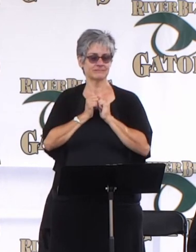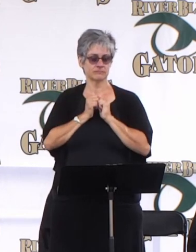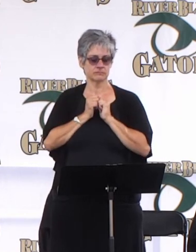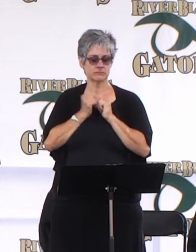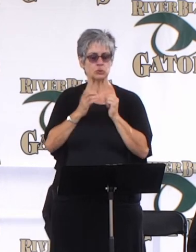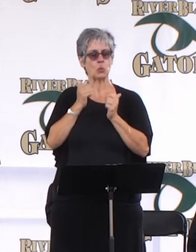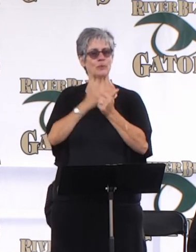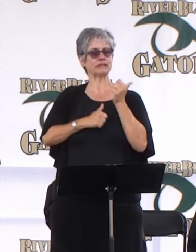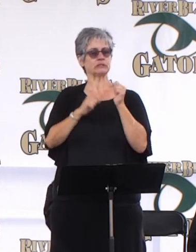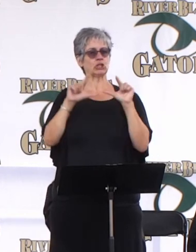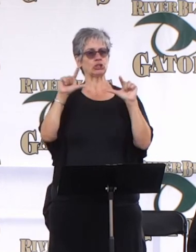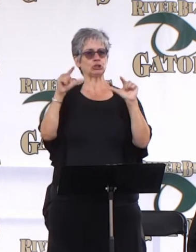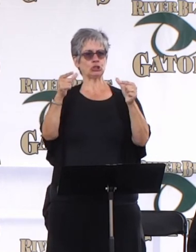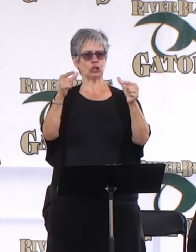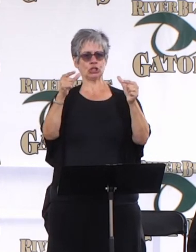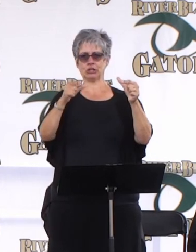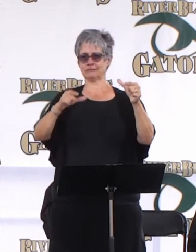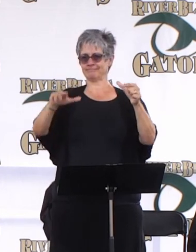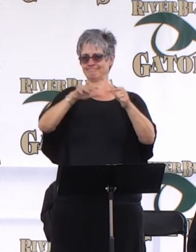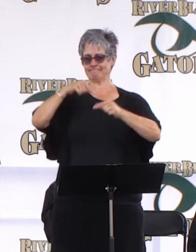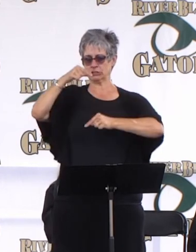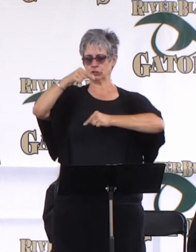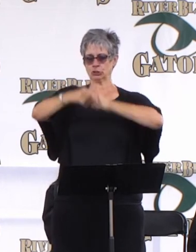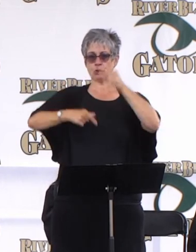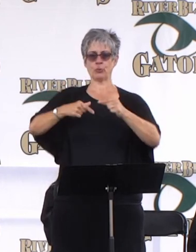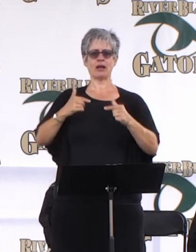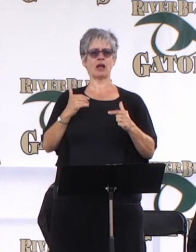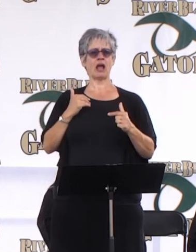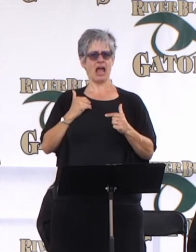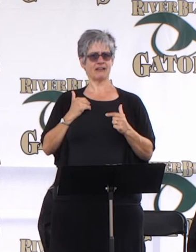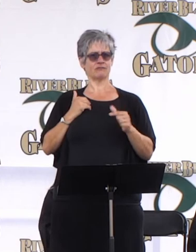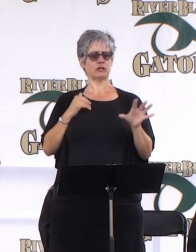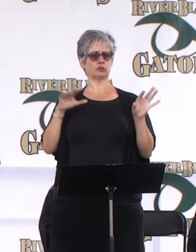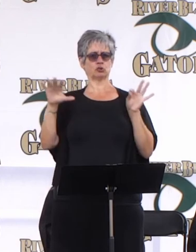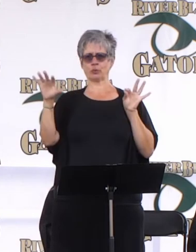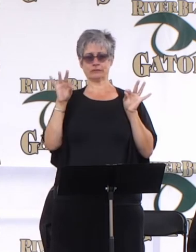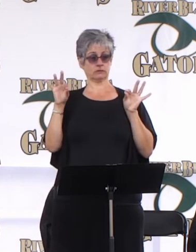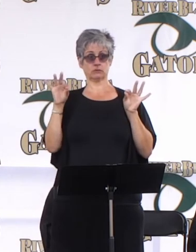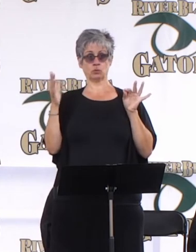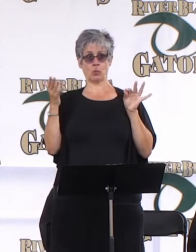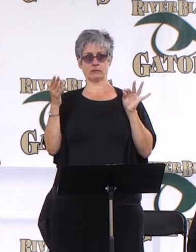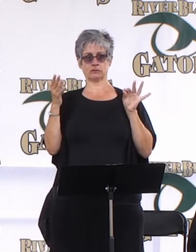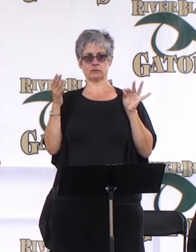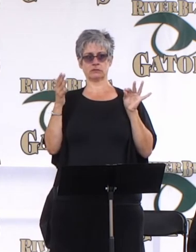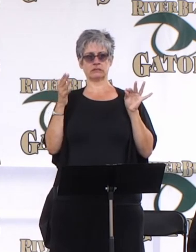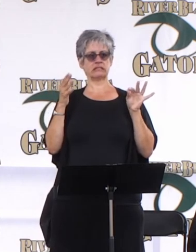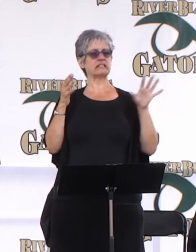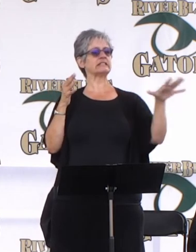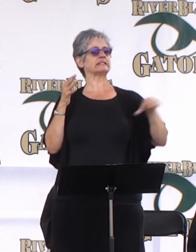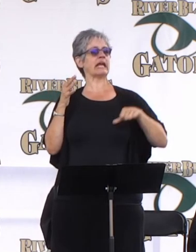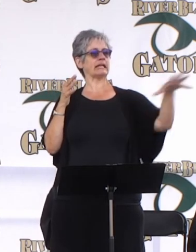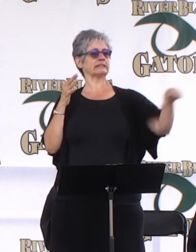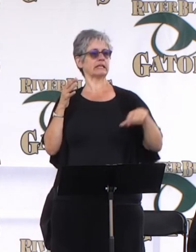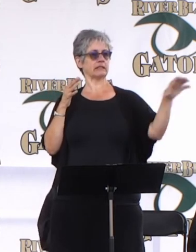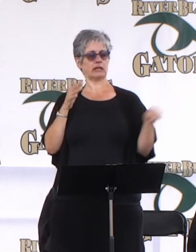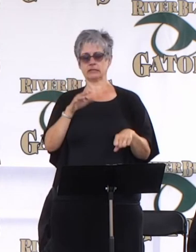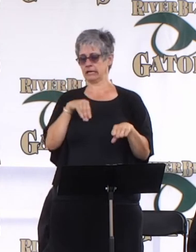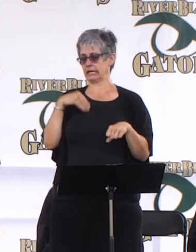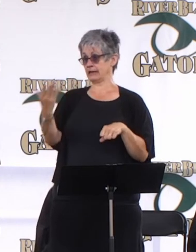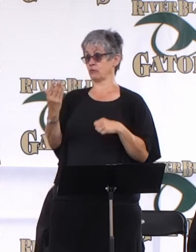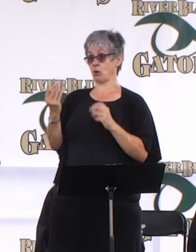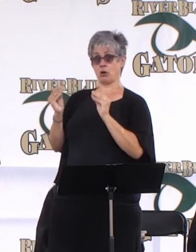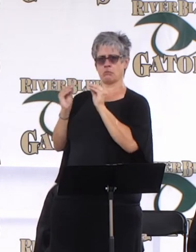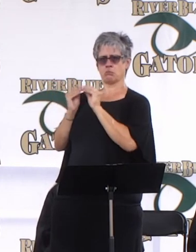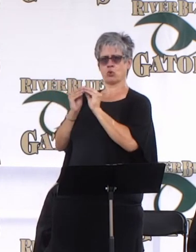each generation is faced with a choice of whether they will give more than they will take, and few have chosen as well as